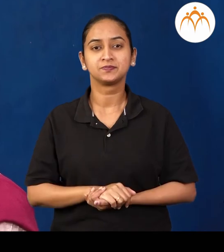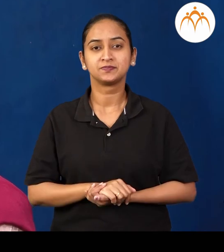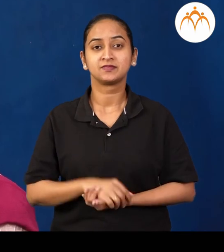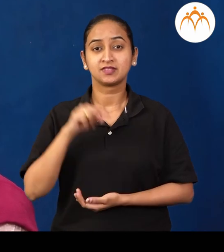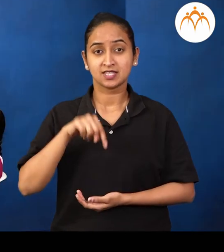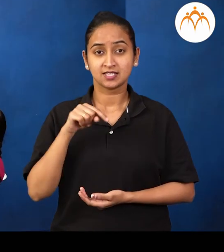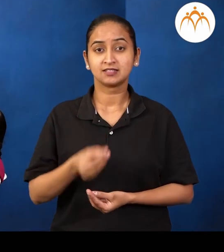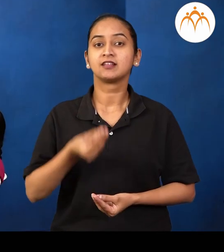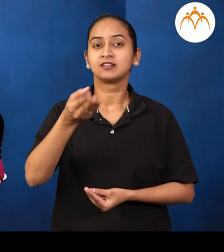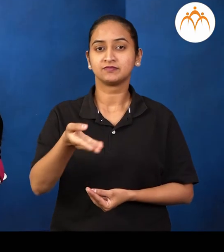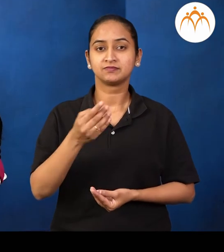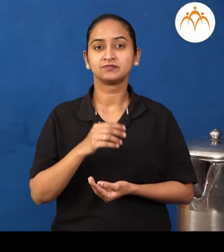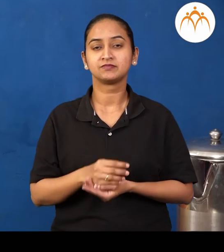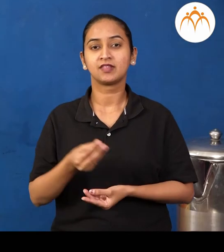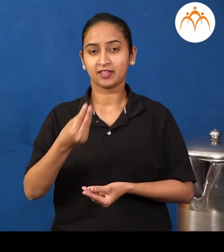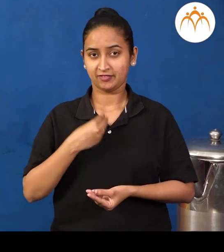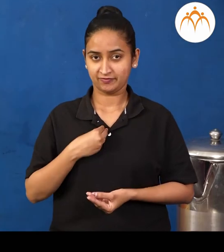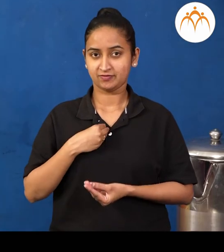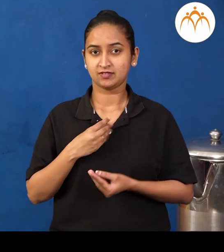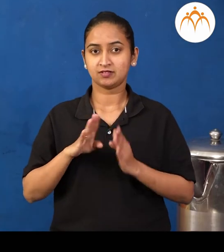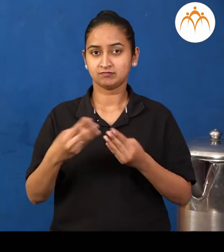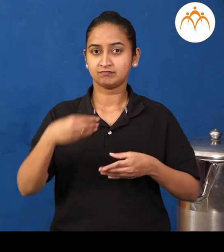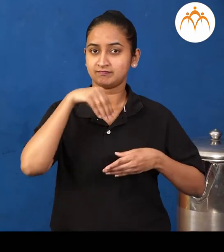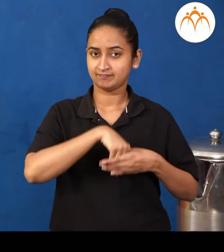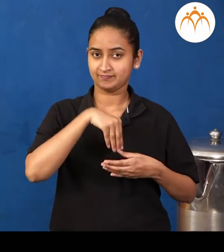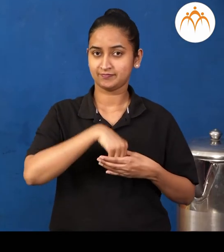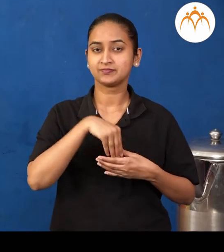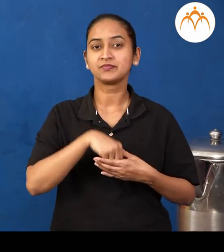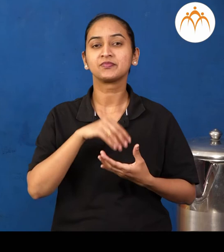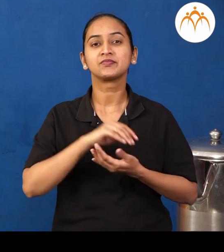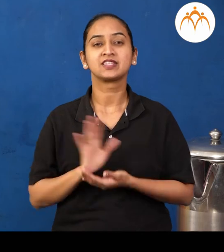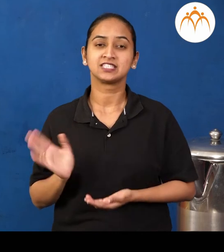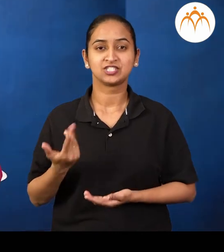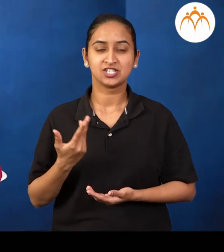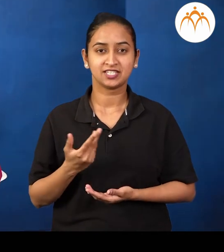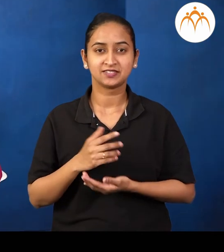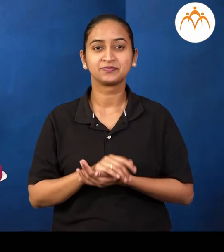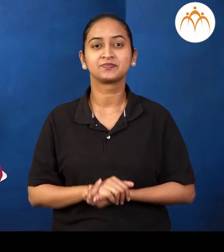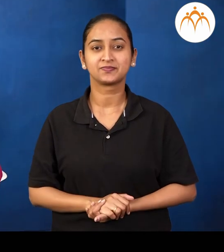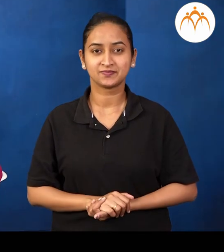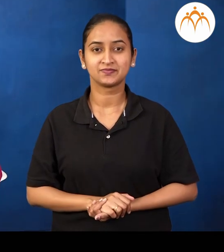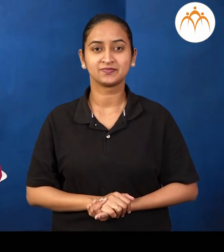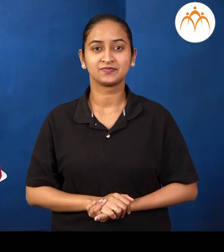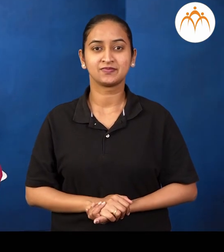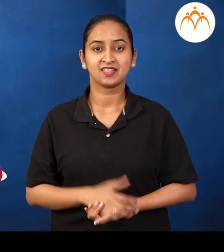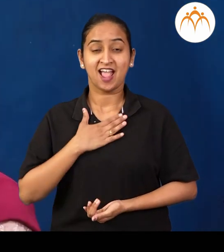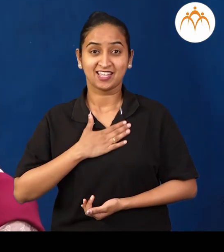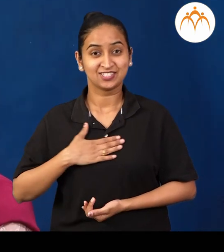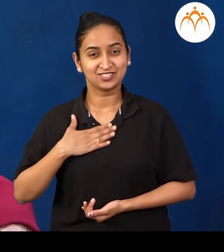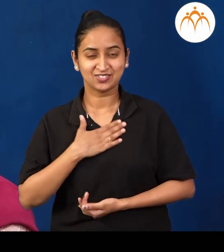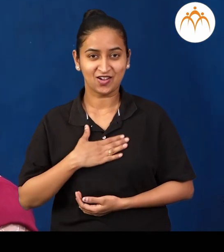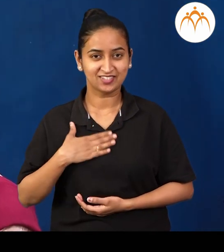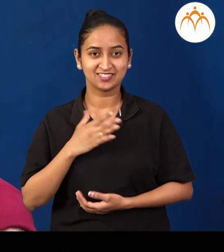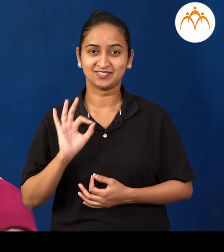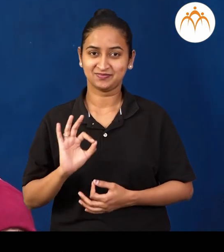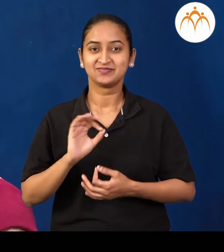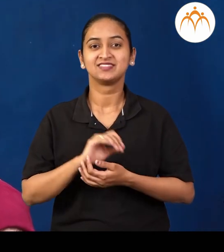It is right. Give it to me. I will keep it in my purse. Now, let's go. Mom,